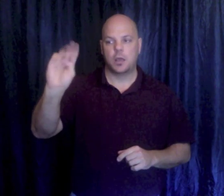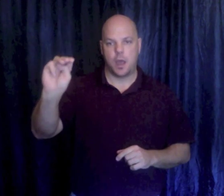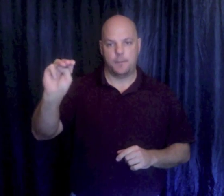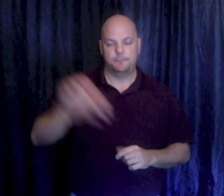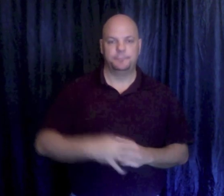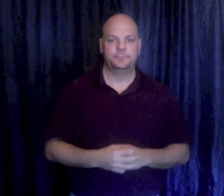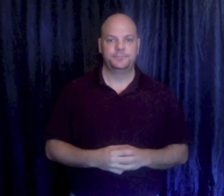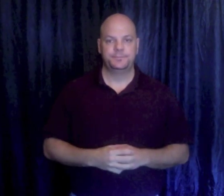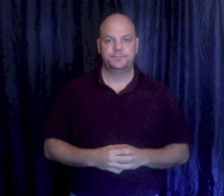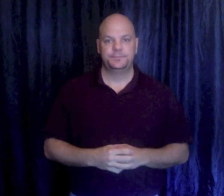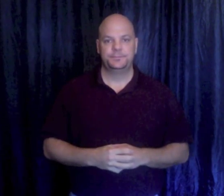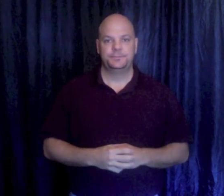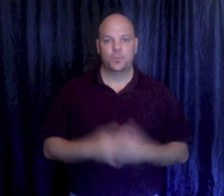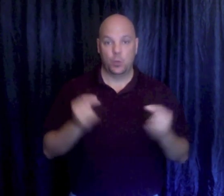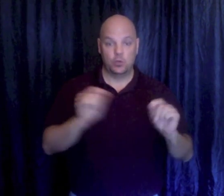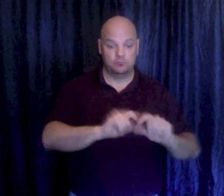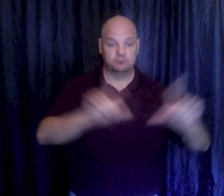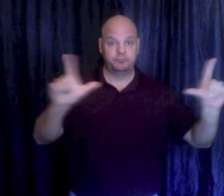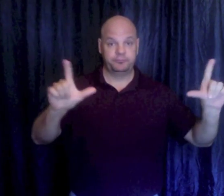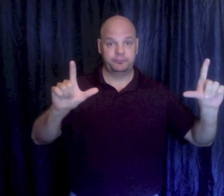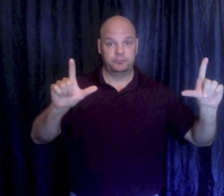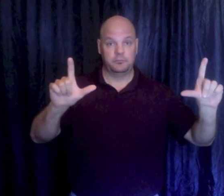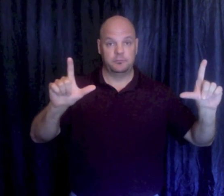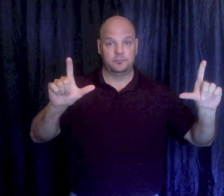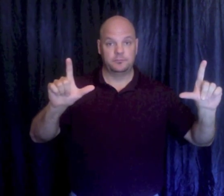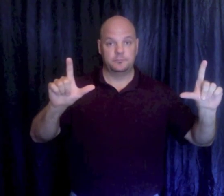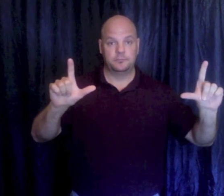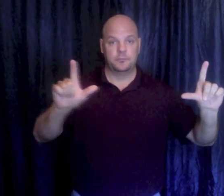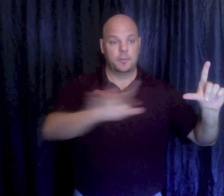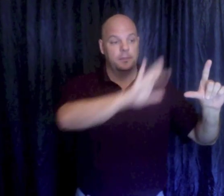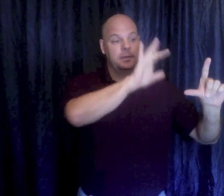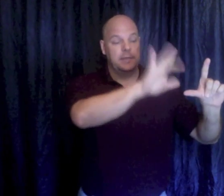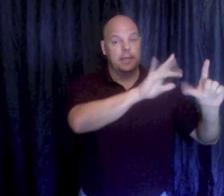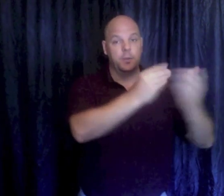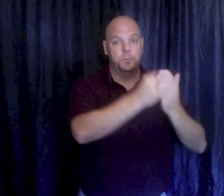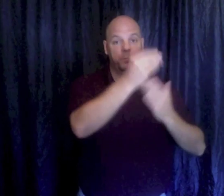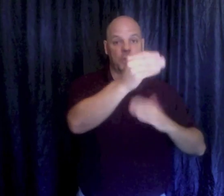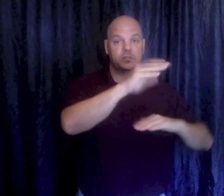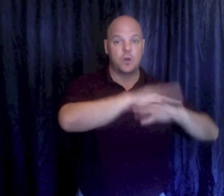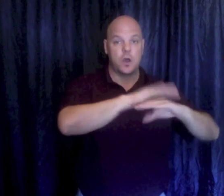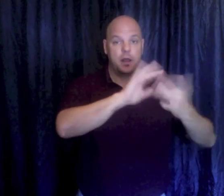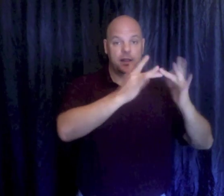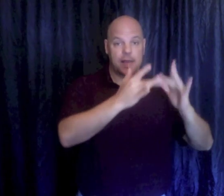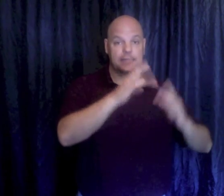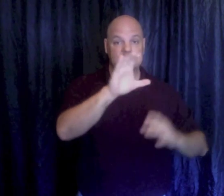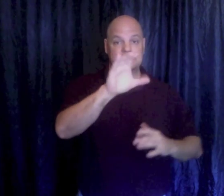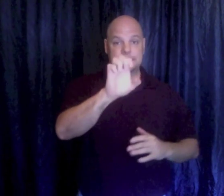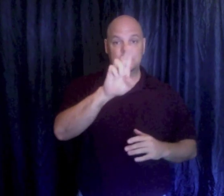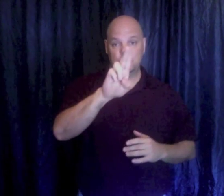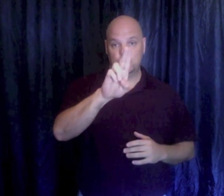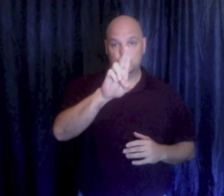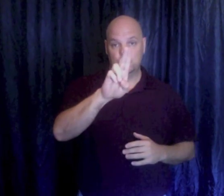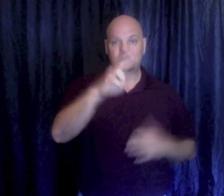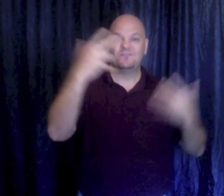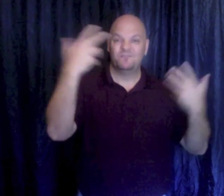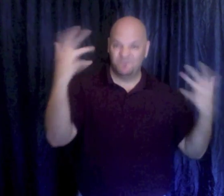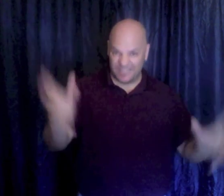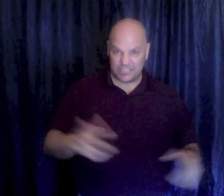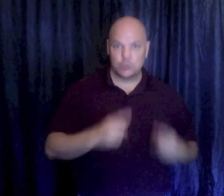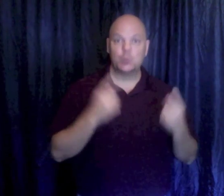CEUsonthego.com, and then you're going to click on Purchase Online CEUs. After you do that, you're going to see a couple